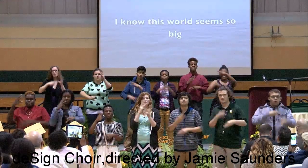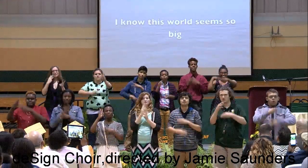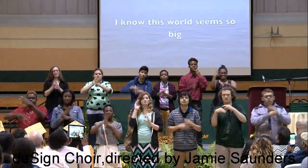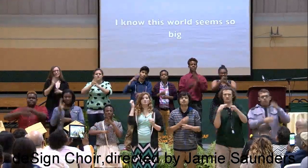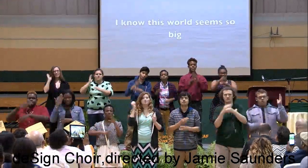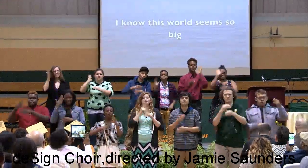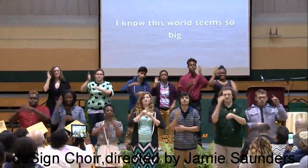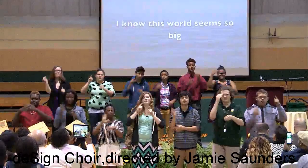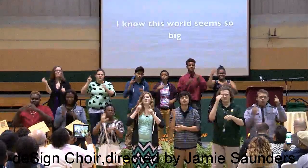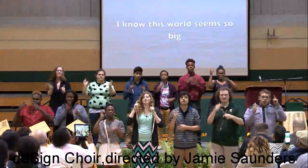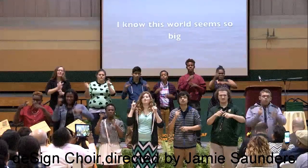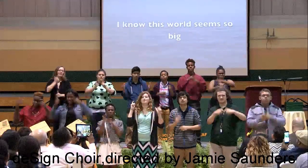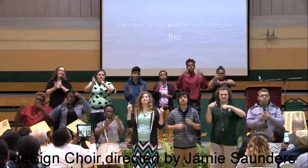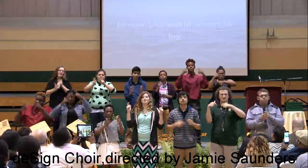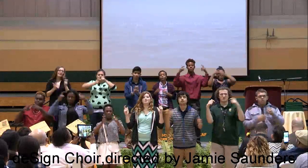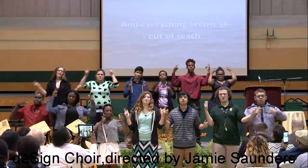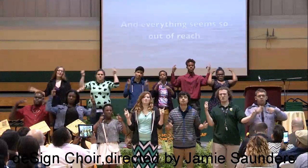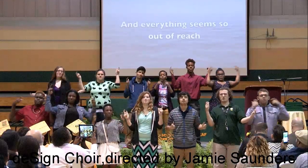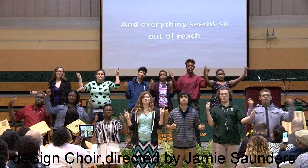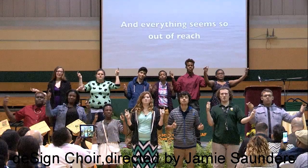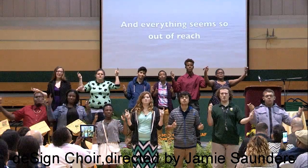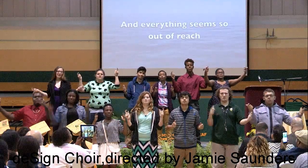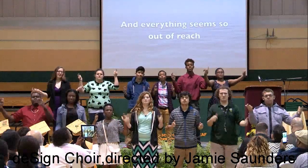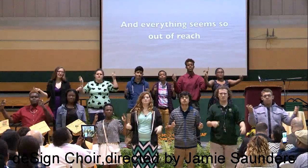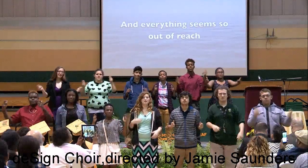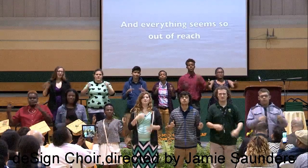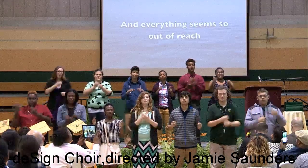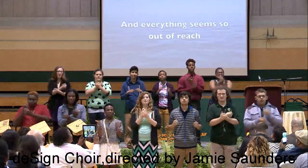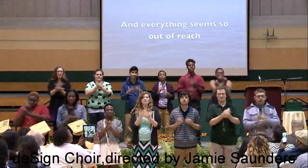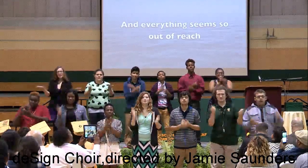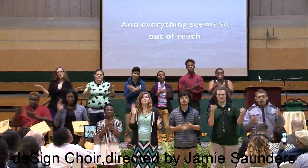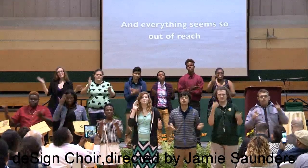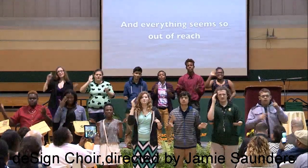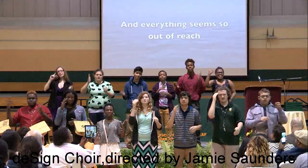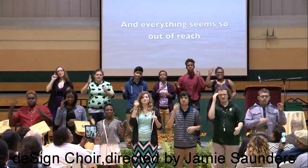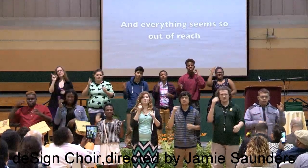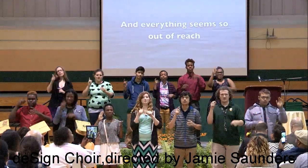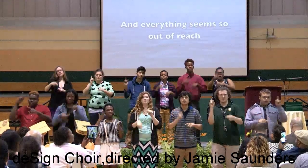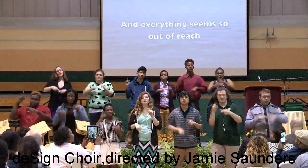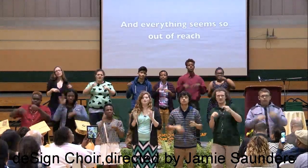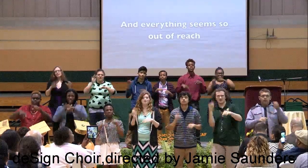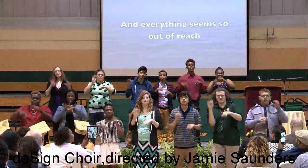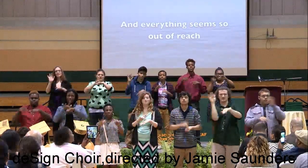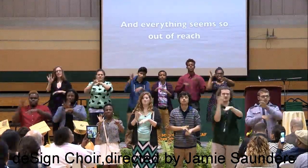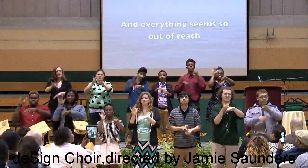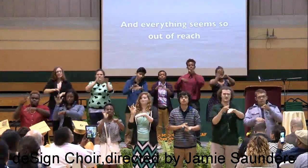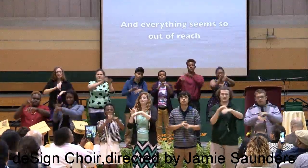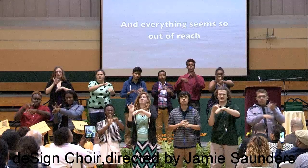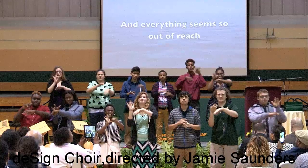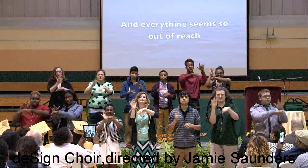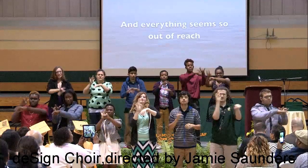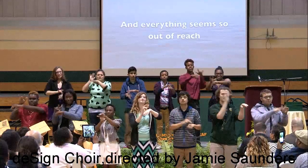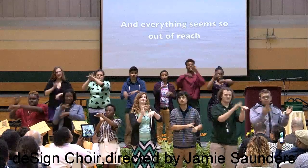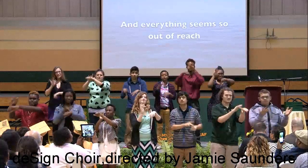So big, and everything seems so out of